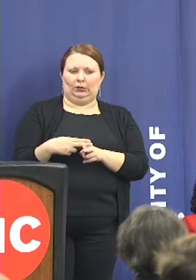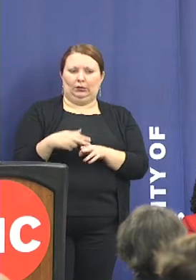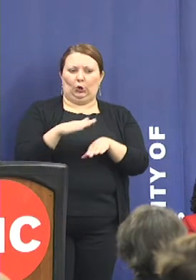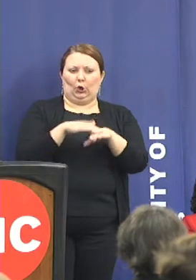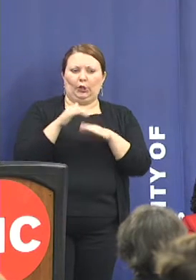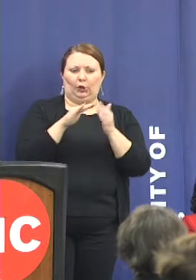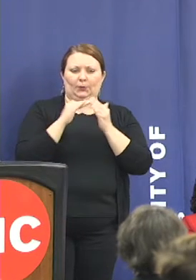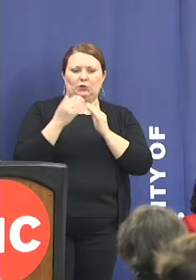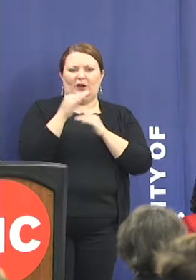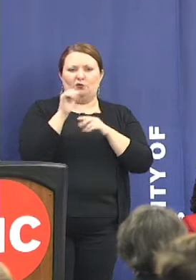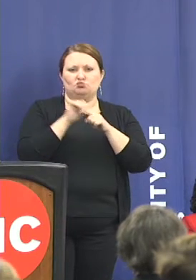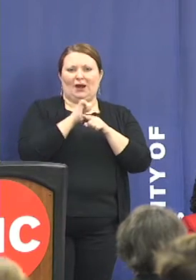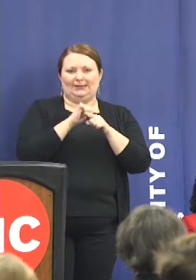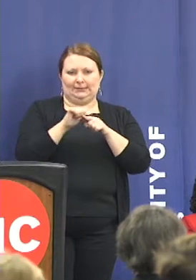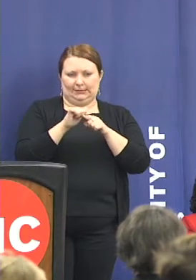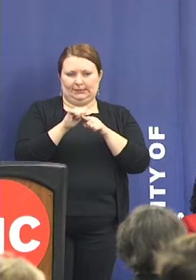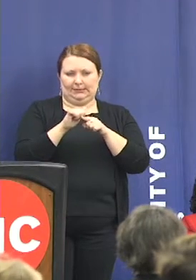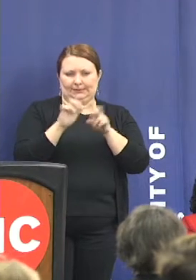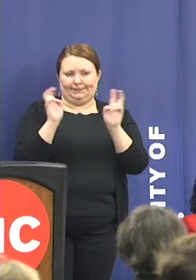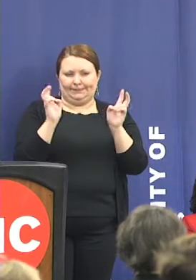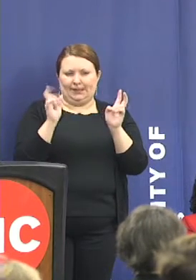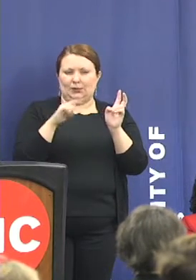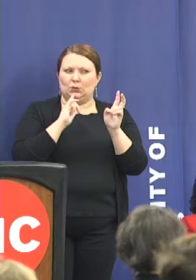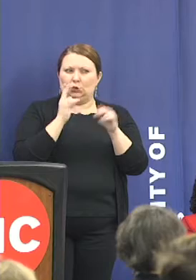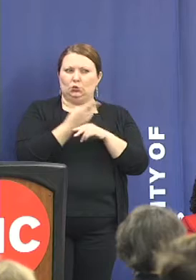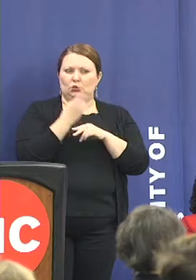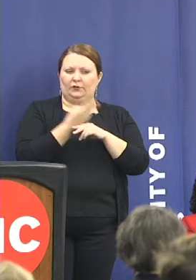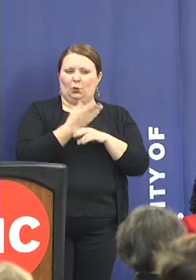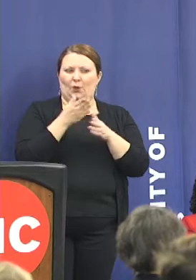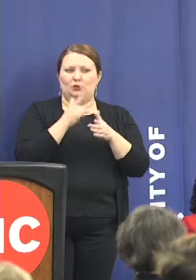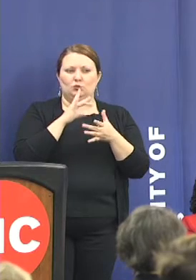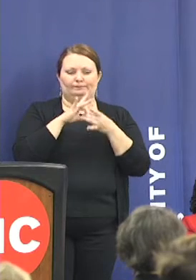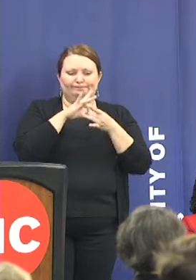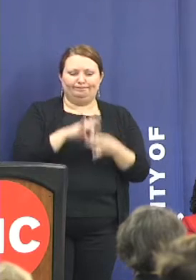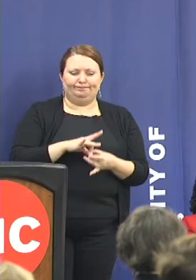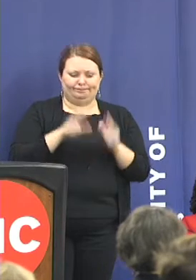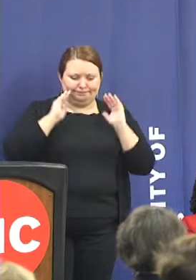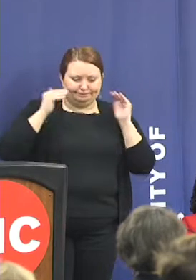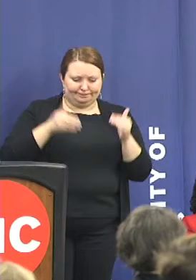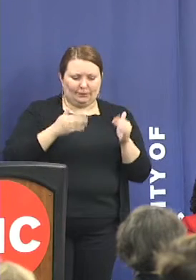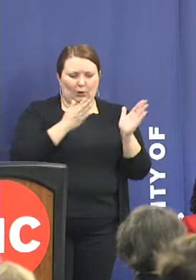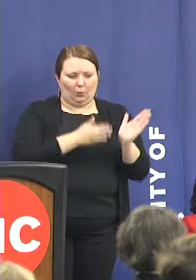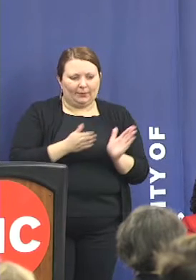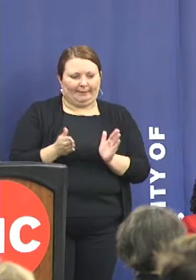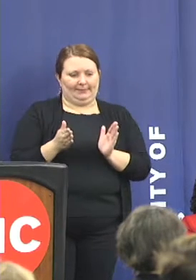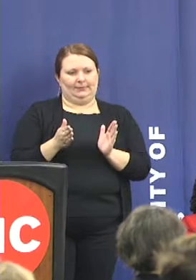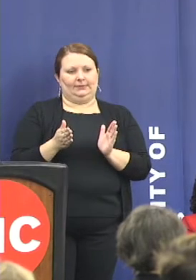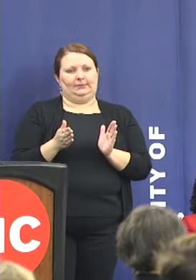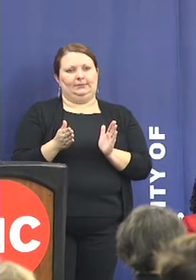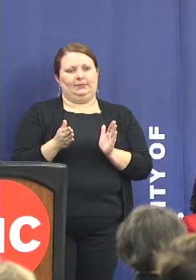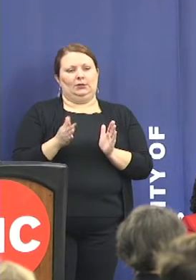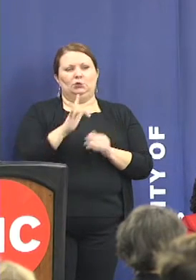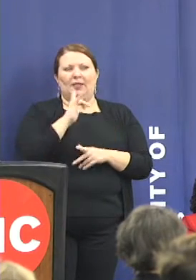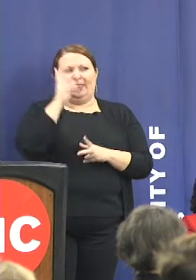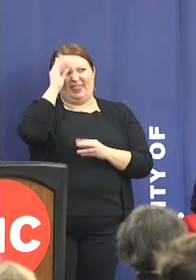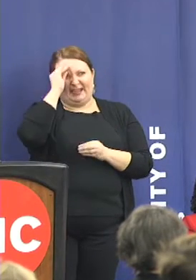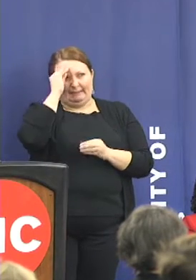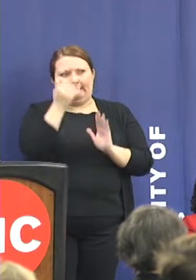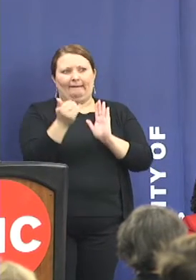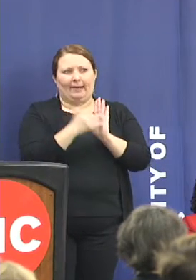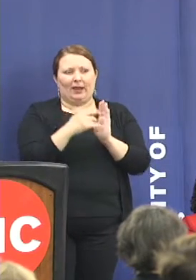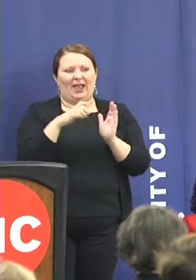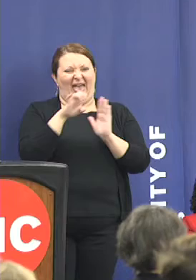communities of practice, which I find really useful as a way to anchor our organizing, and to really think and rethink